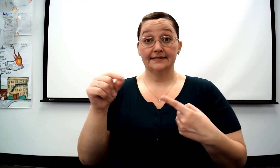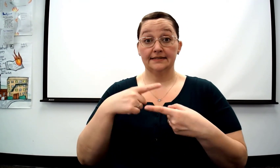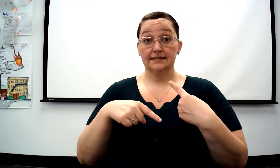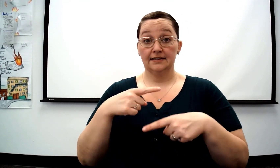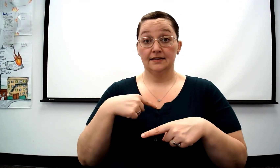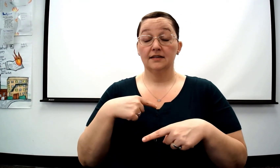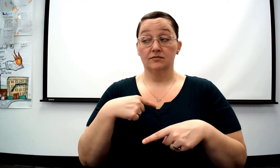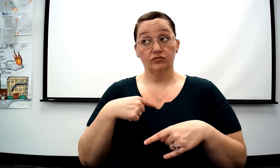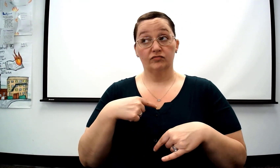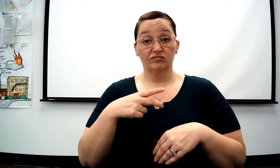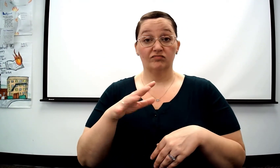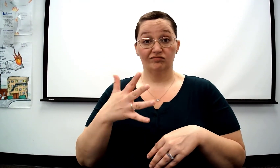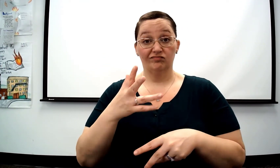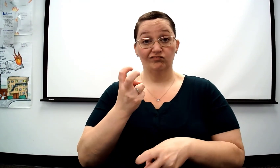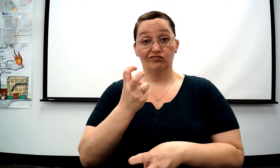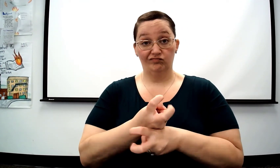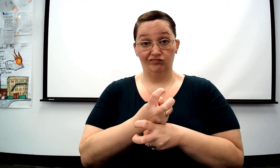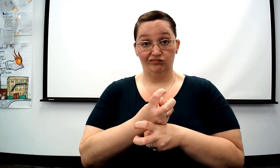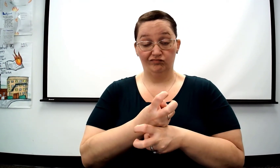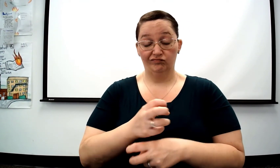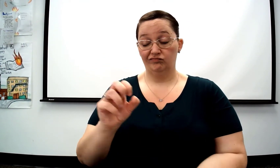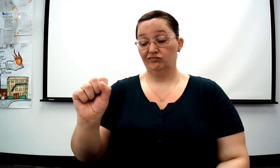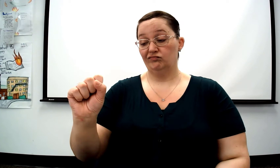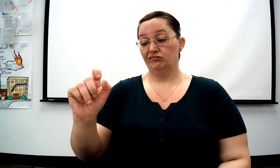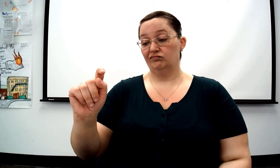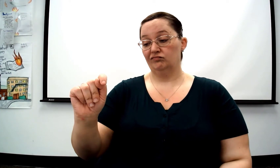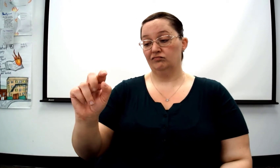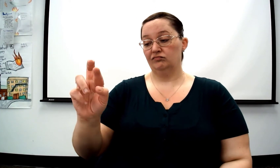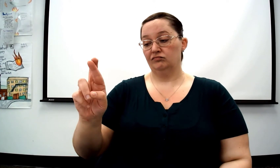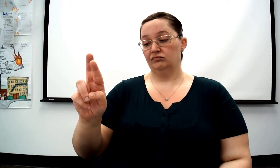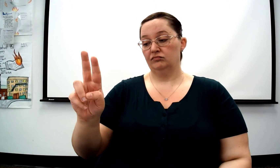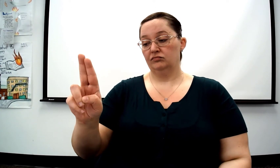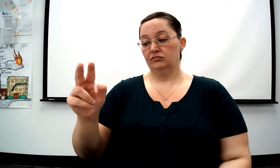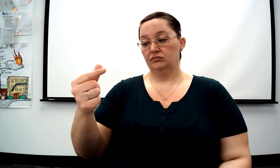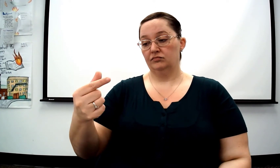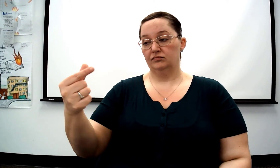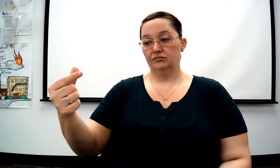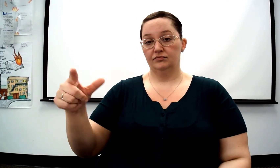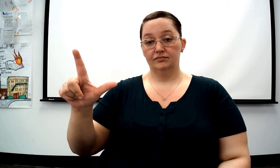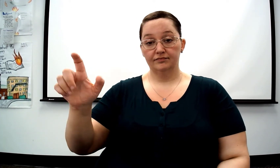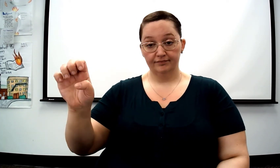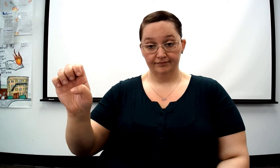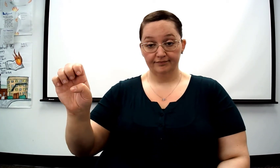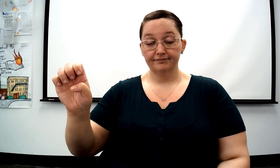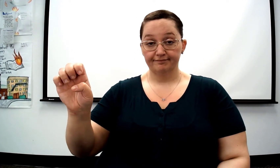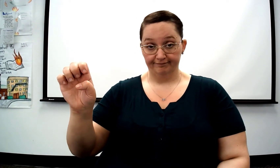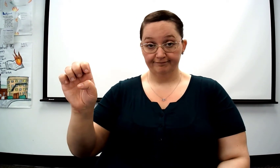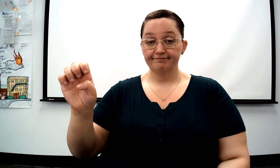Number 20. This sign is kind of hard to do. Struggle is a struggle to sign.